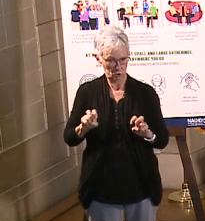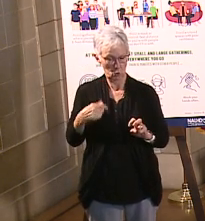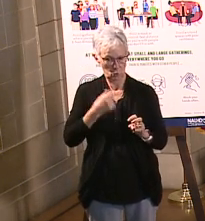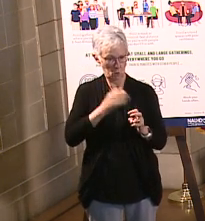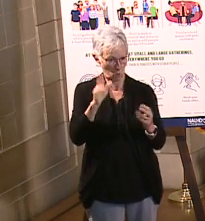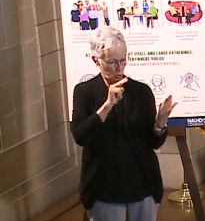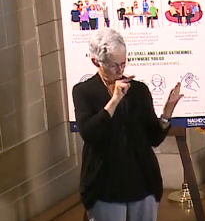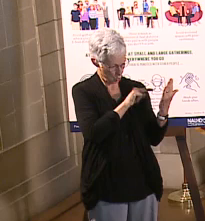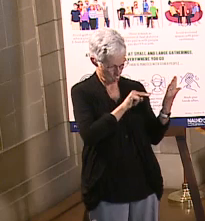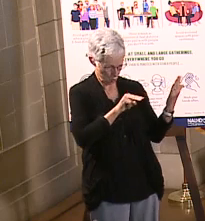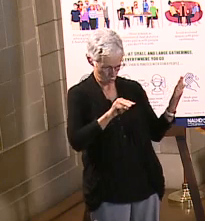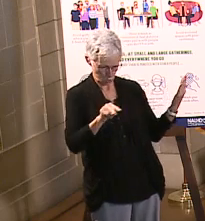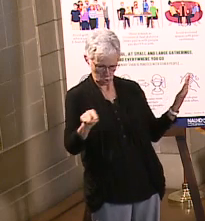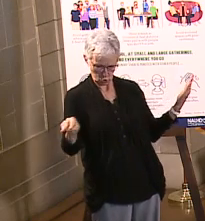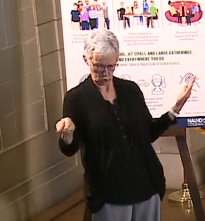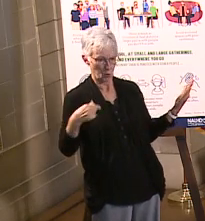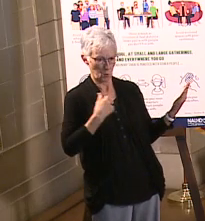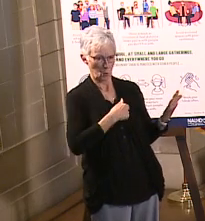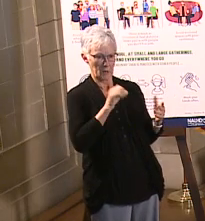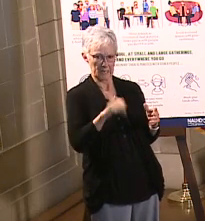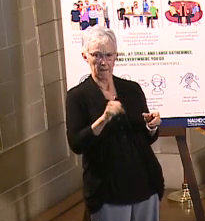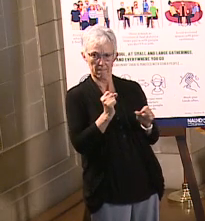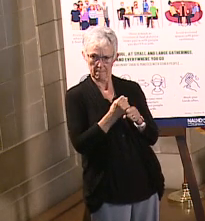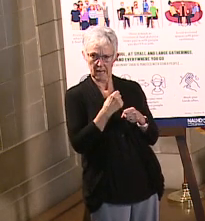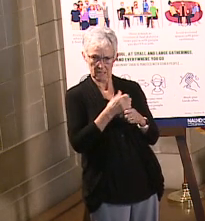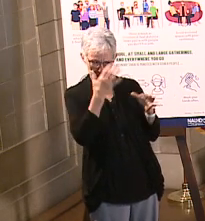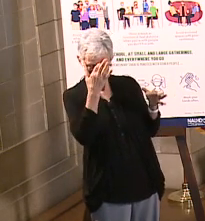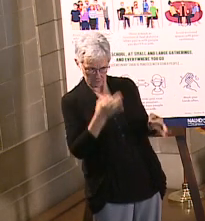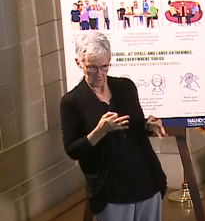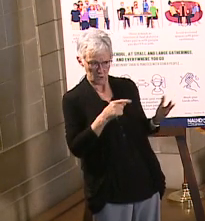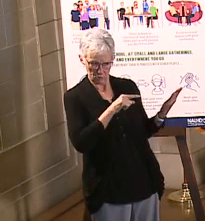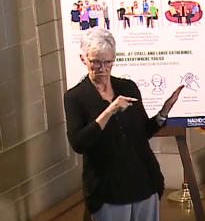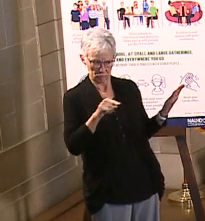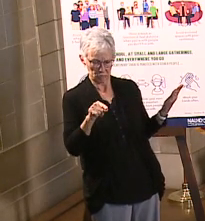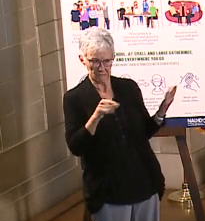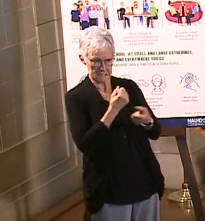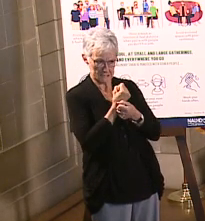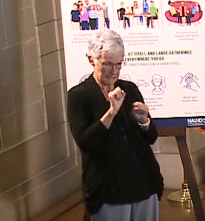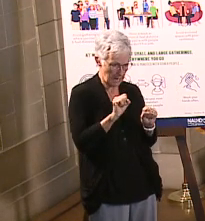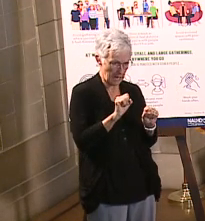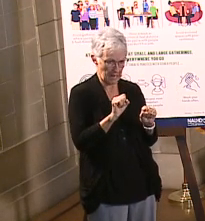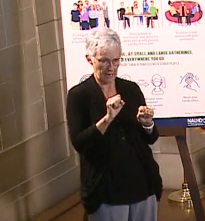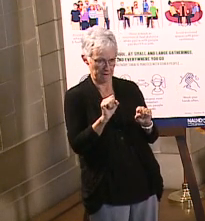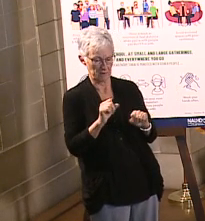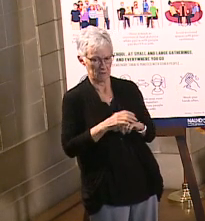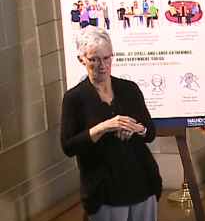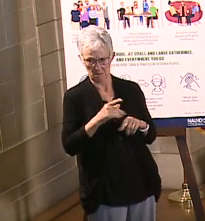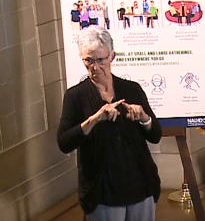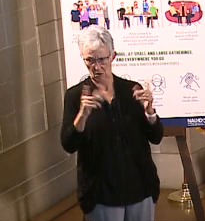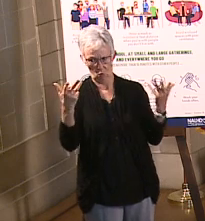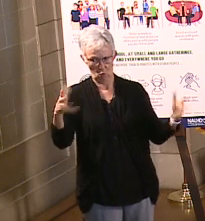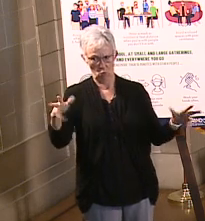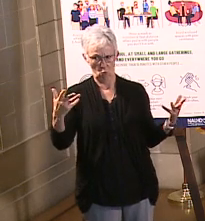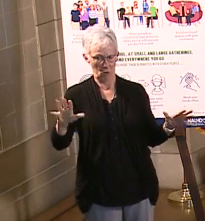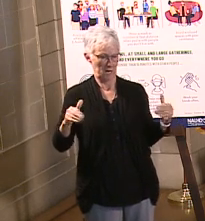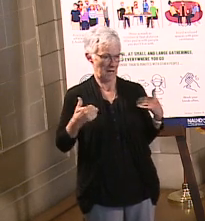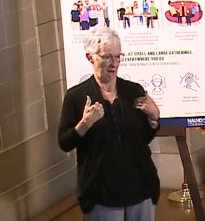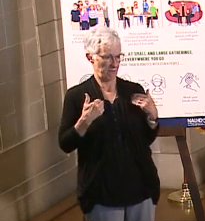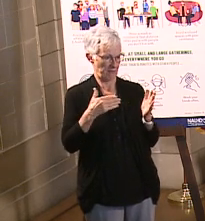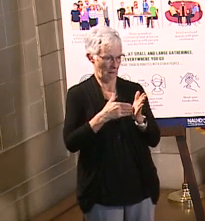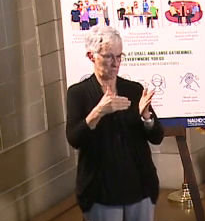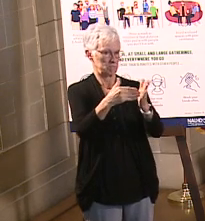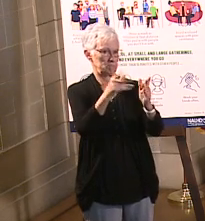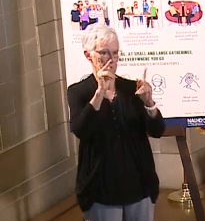so forth. Again, literally tens of thousands of people have participated in these vaccine trials. That is much, much